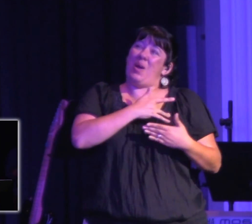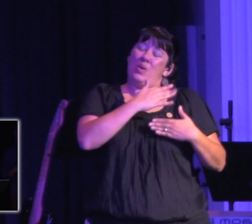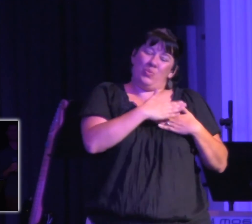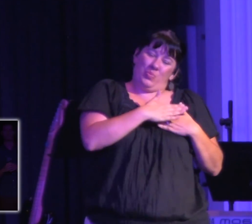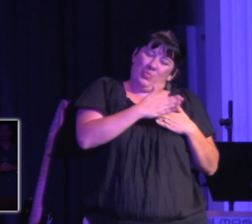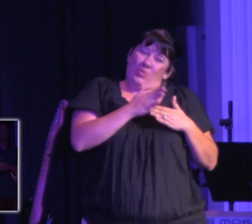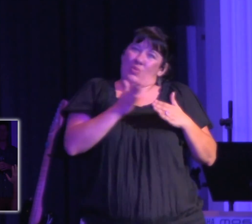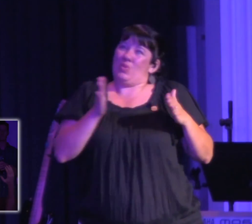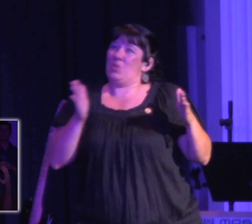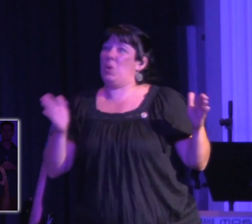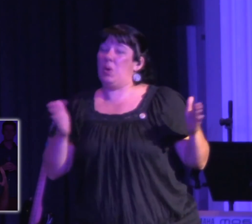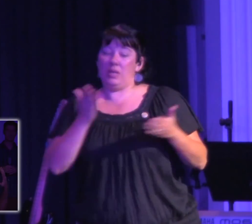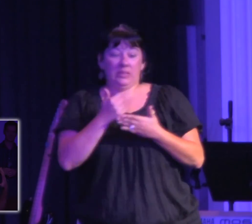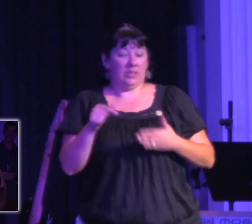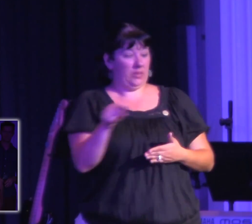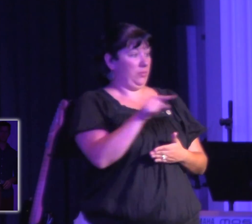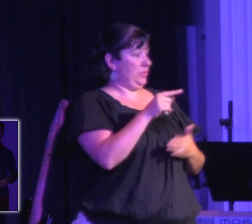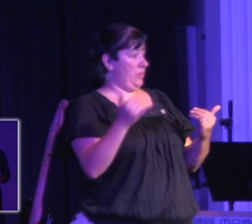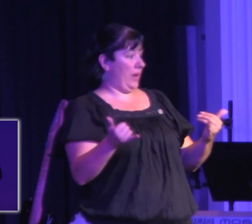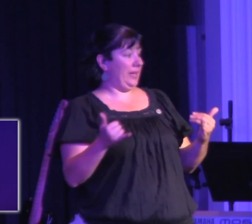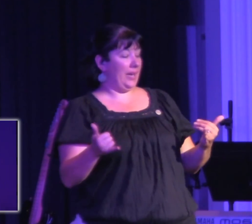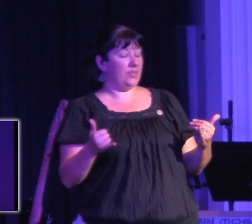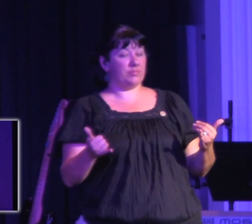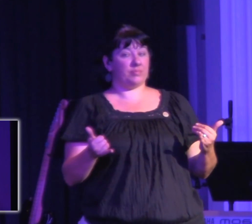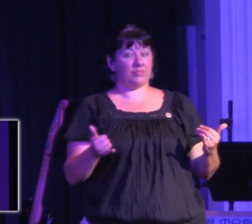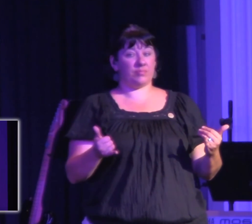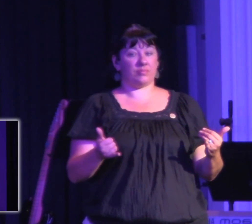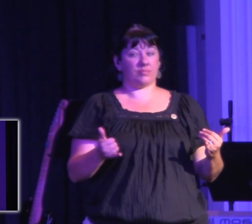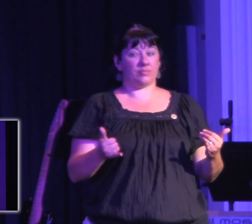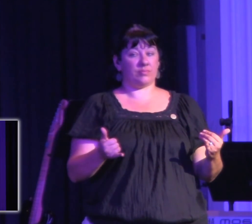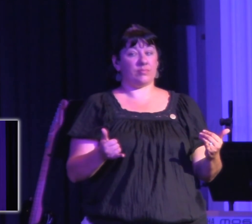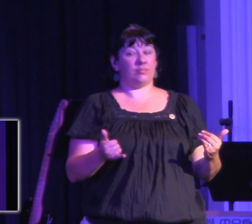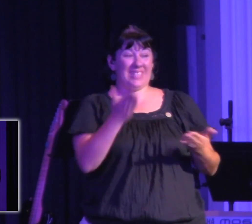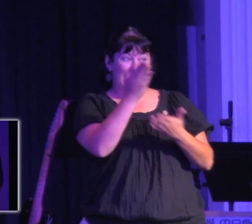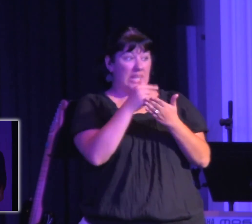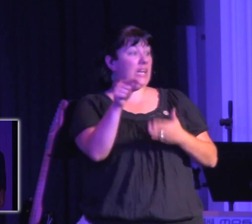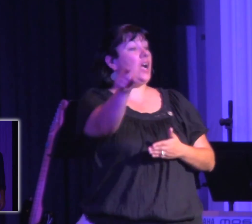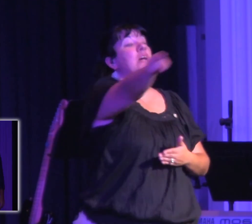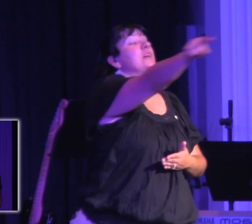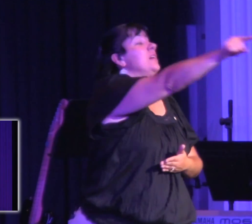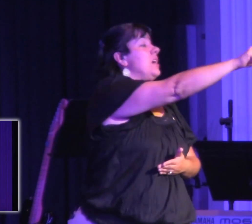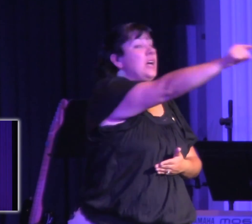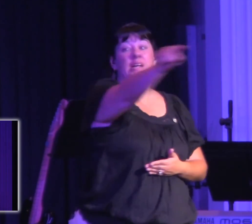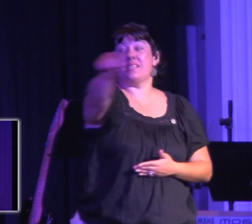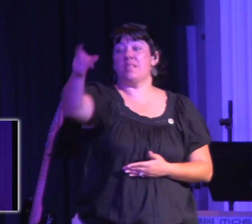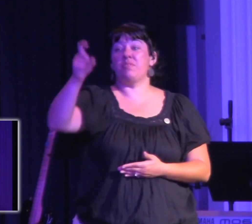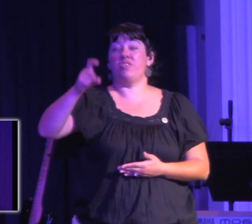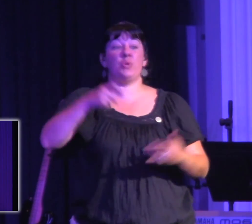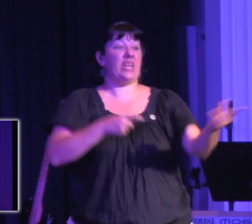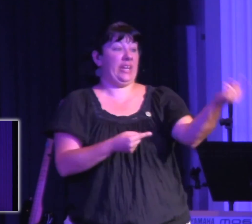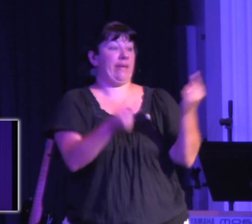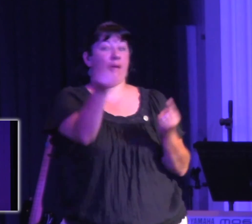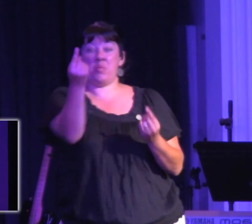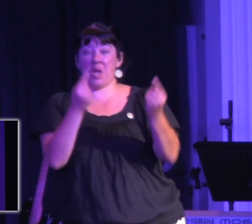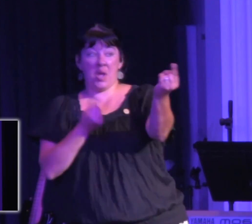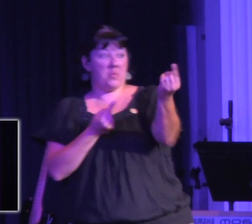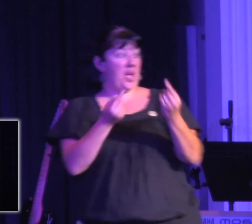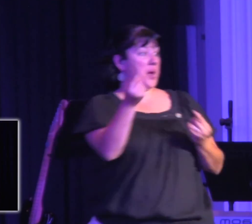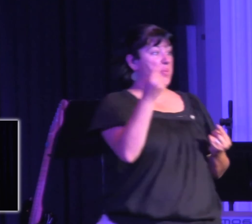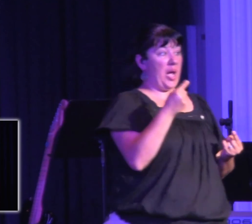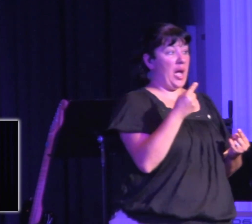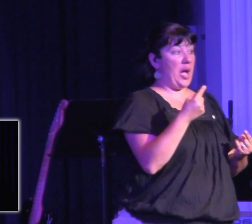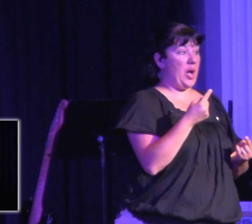you in here right now, you should be up here and you didn't come up here because you're still sitting out there in